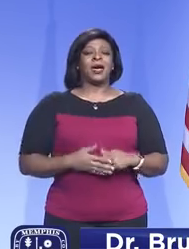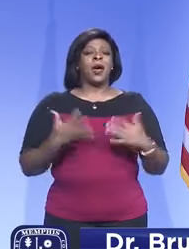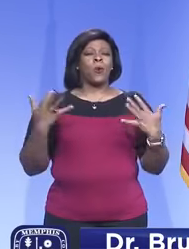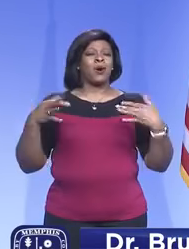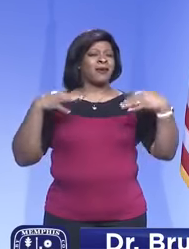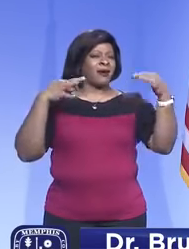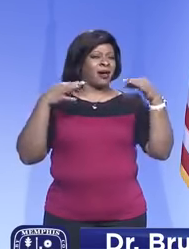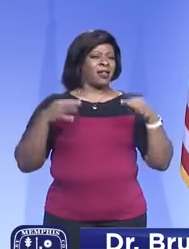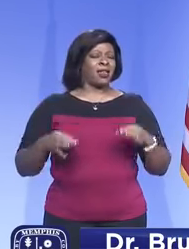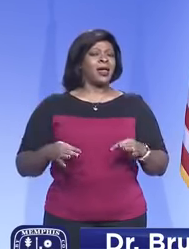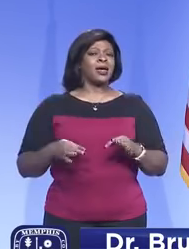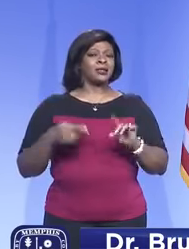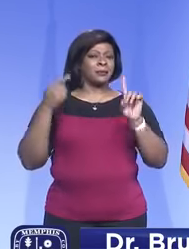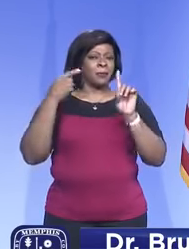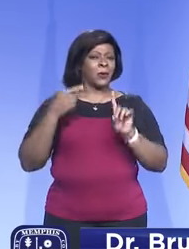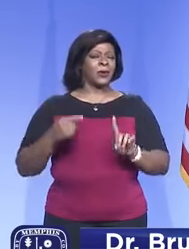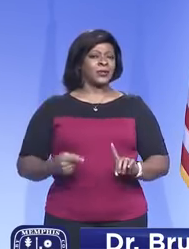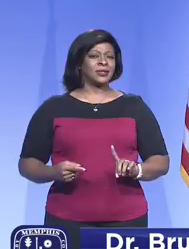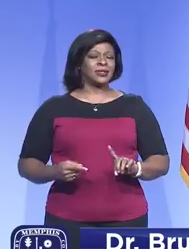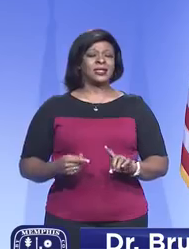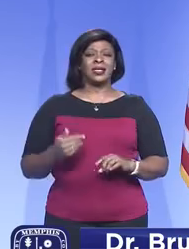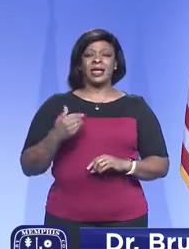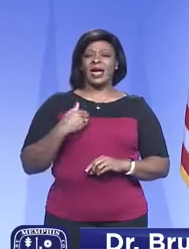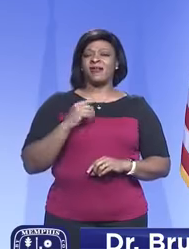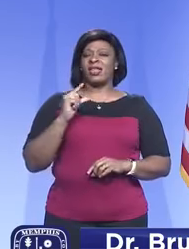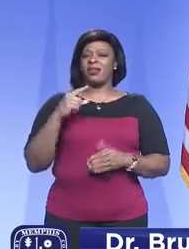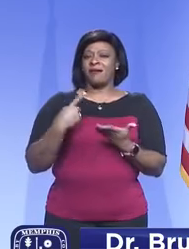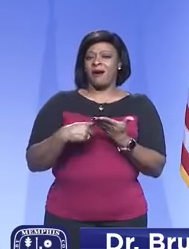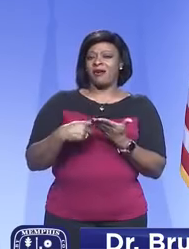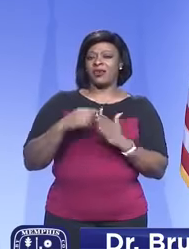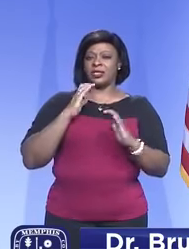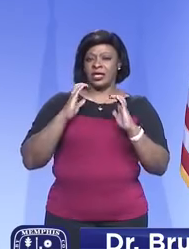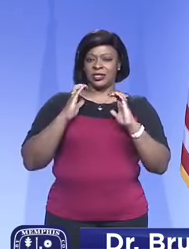highlight a few points, have a slight conversation.